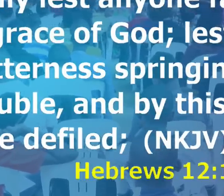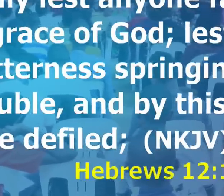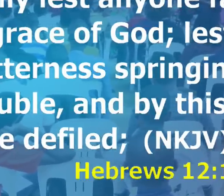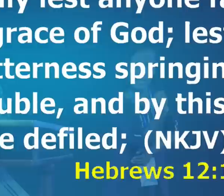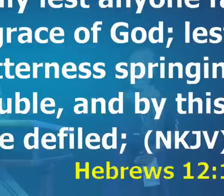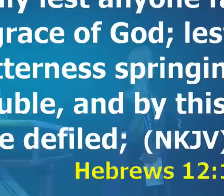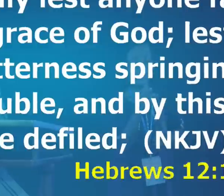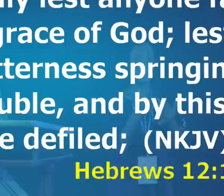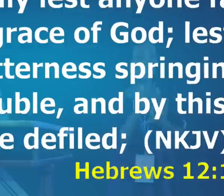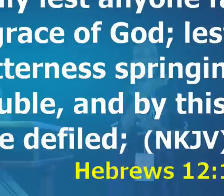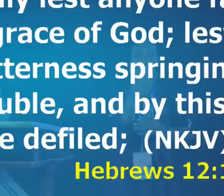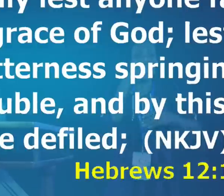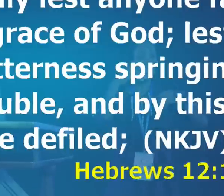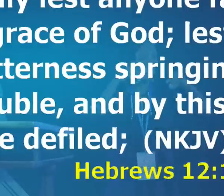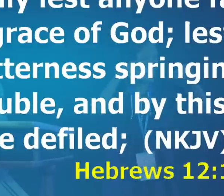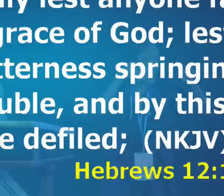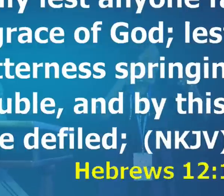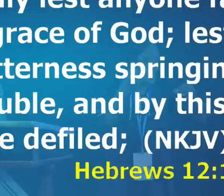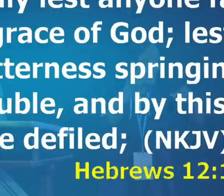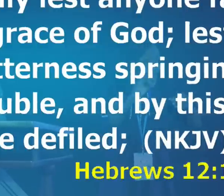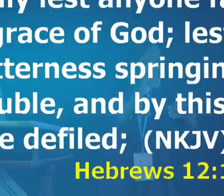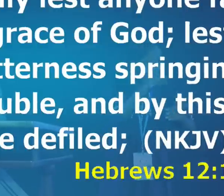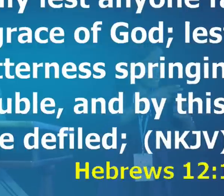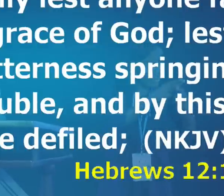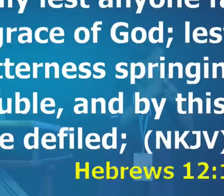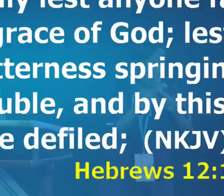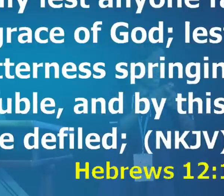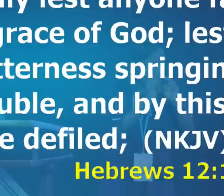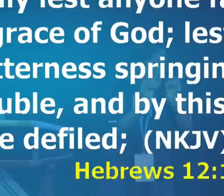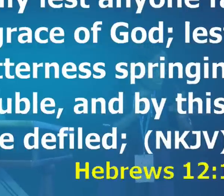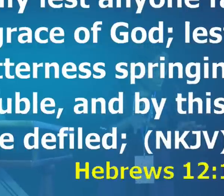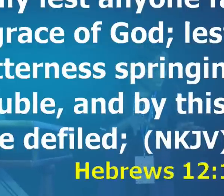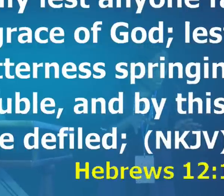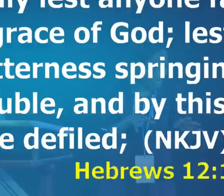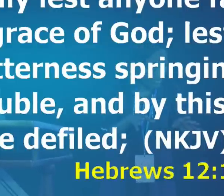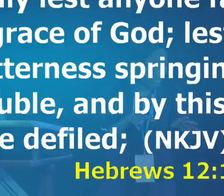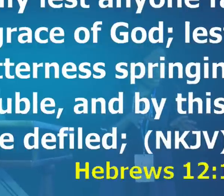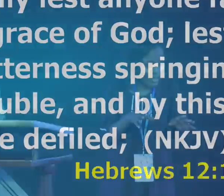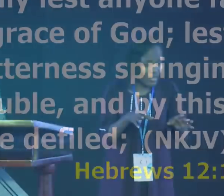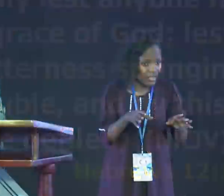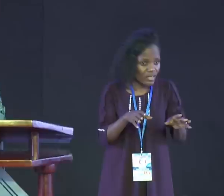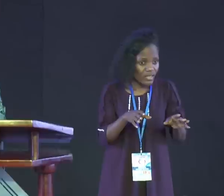wilderness does? Bw'oba teweegendereza nnyo. If you're not very careful,